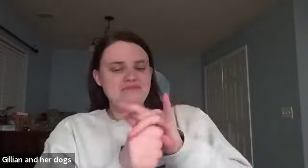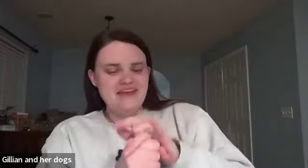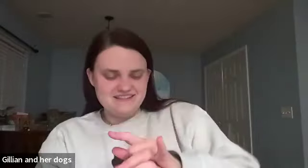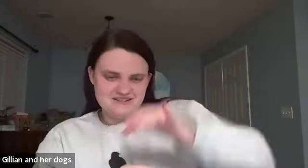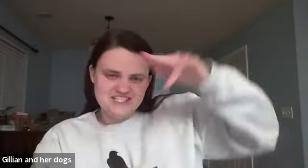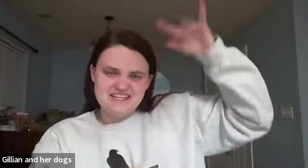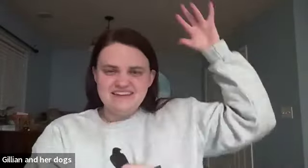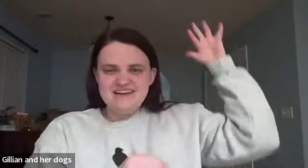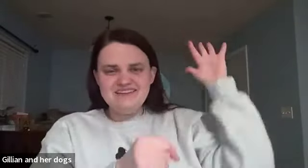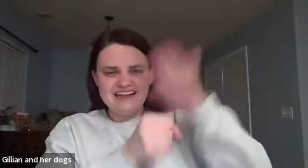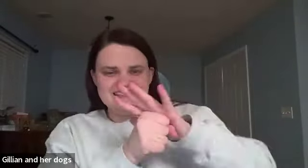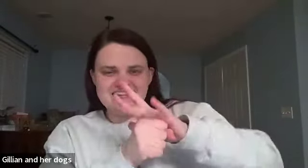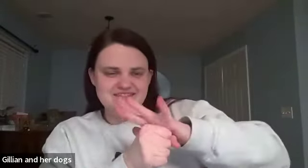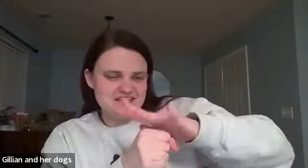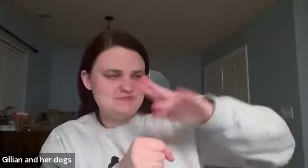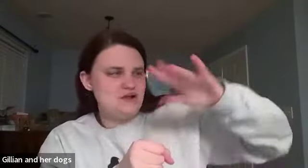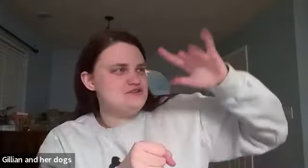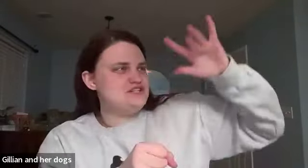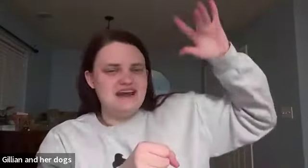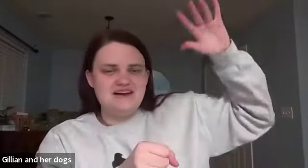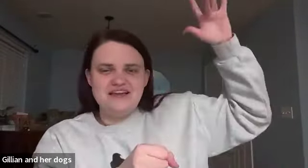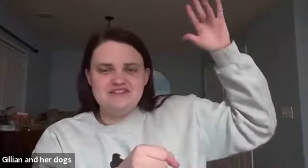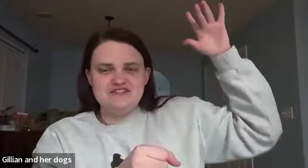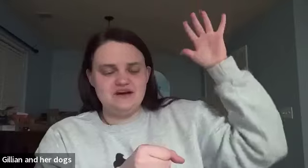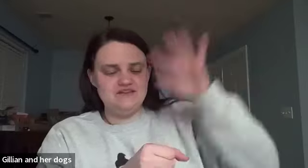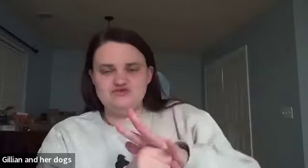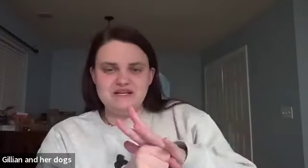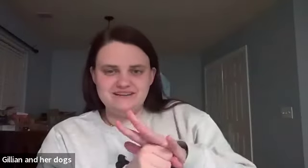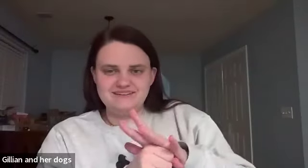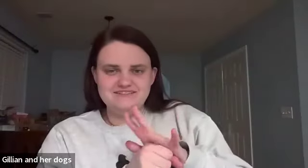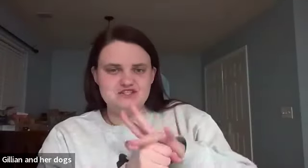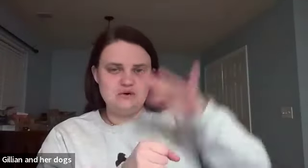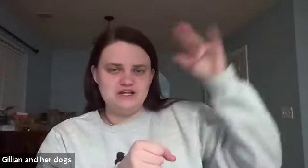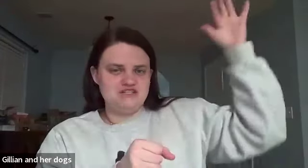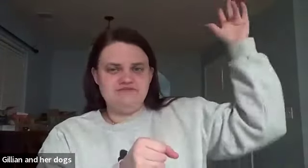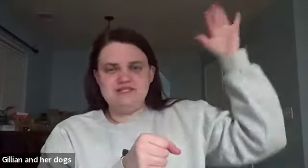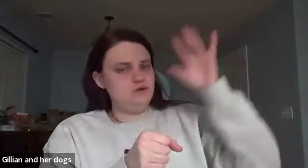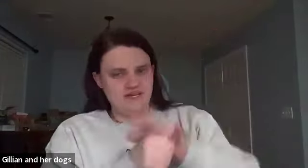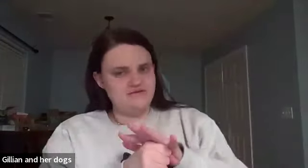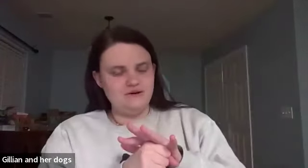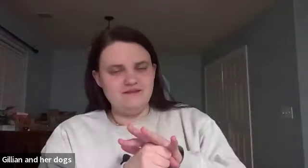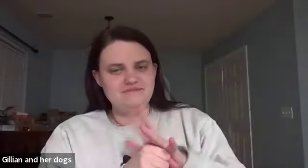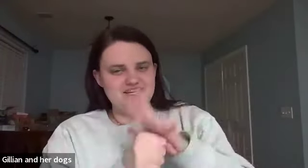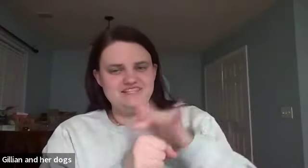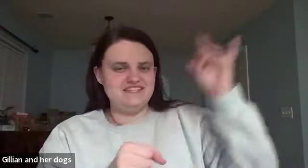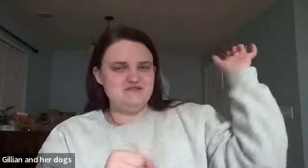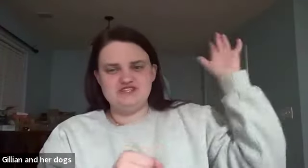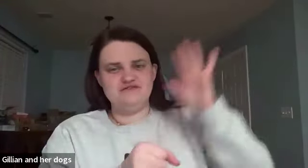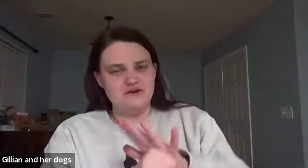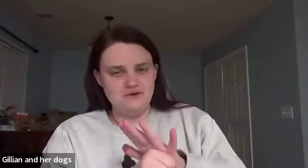But yeah, so it's just a little like dance of the explosion of like this, the drink, the soda just spewing everywhere. I just think this one's such a fun